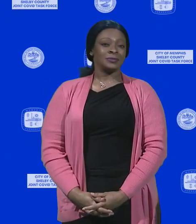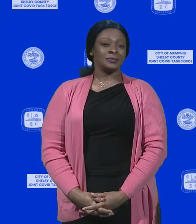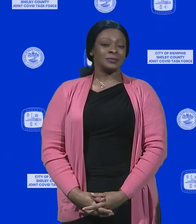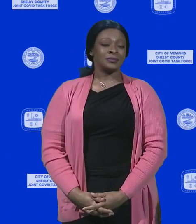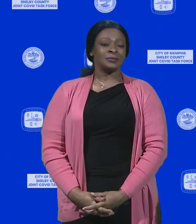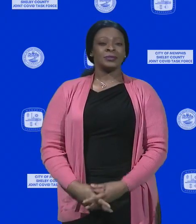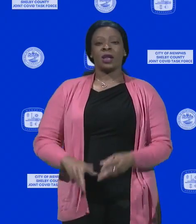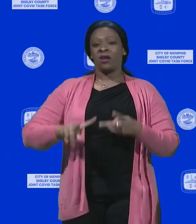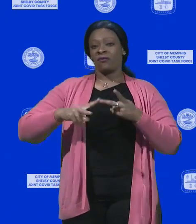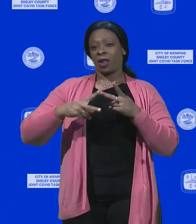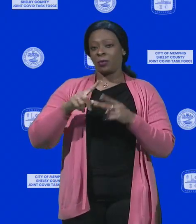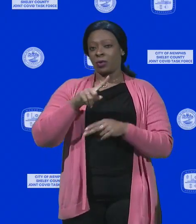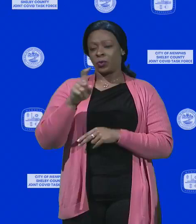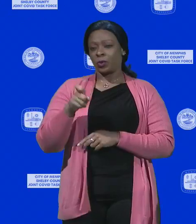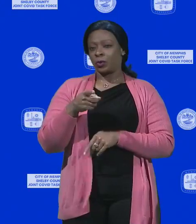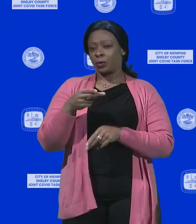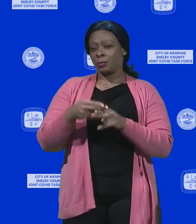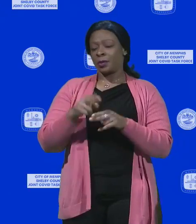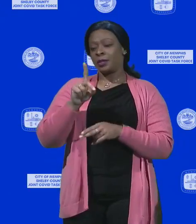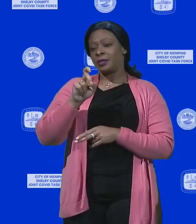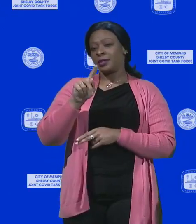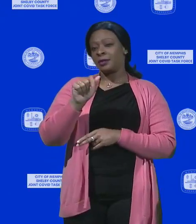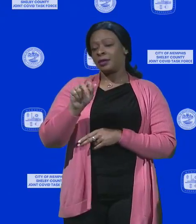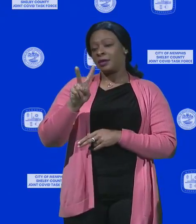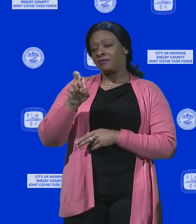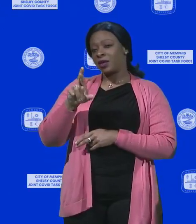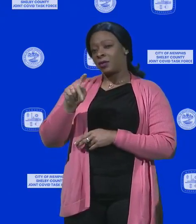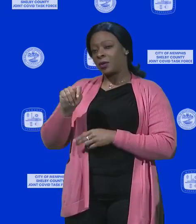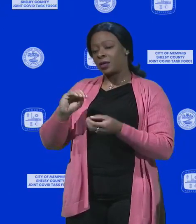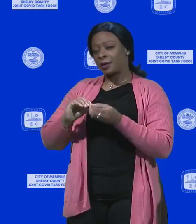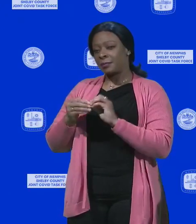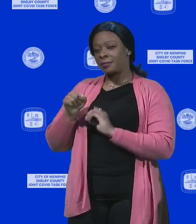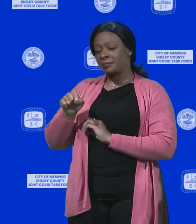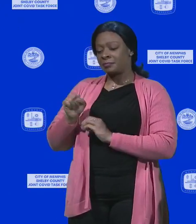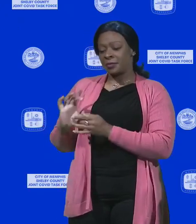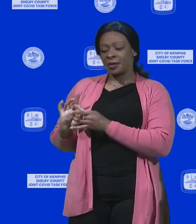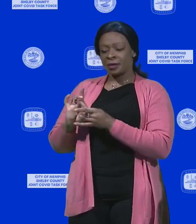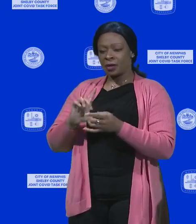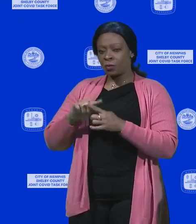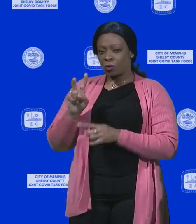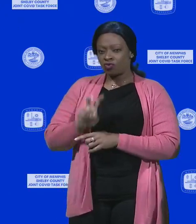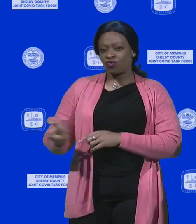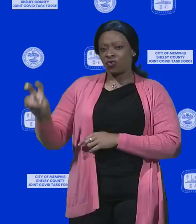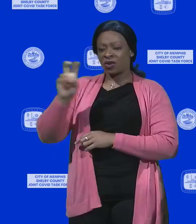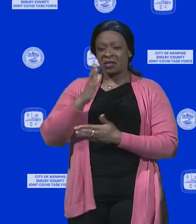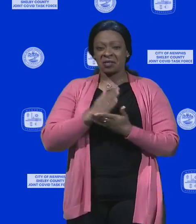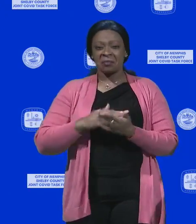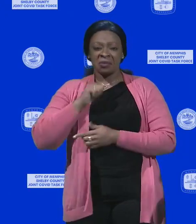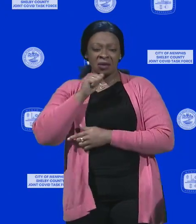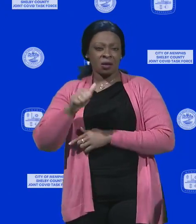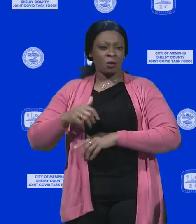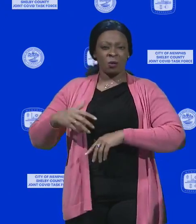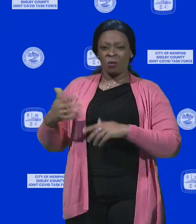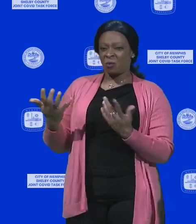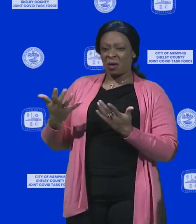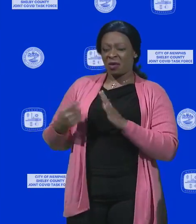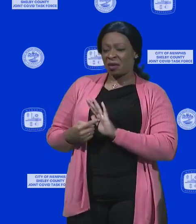And as a follow-up, you mentioned the Delta variant cases, some of them being connected to travel, others not. What does that indicate to